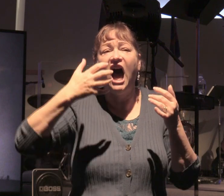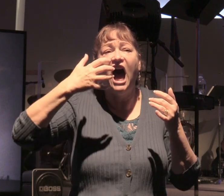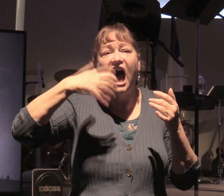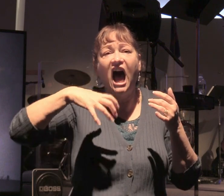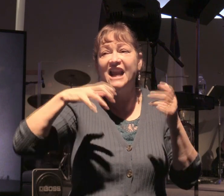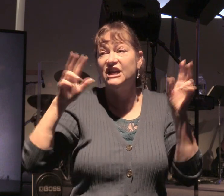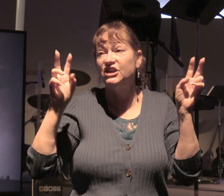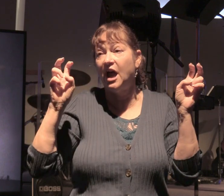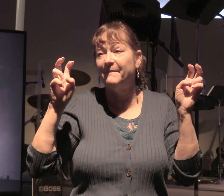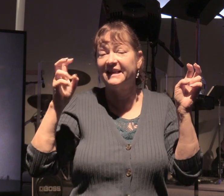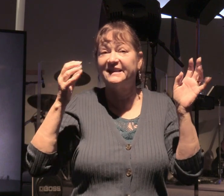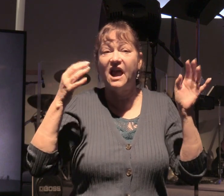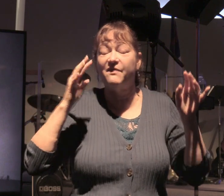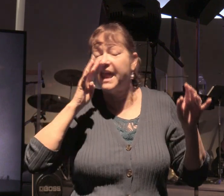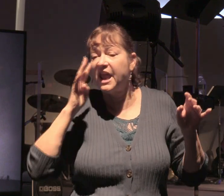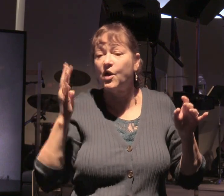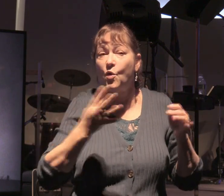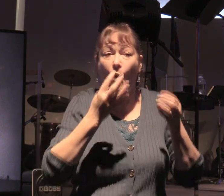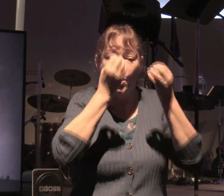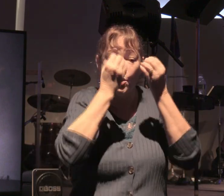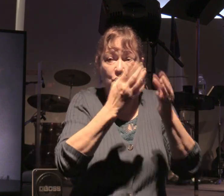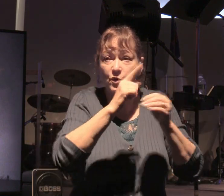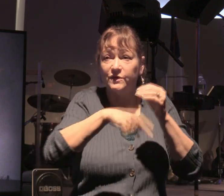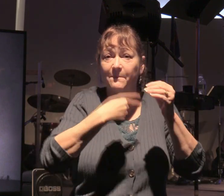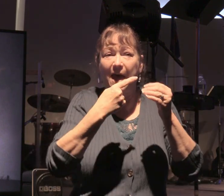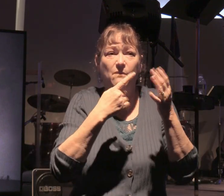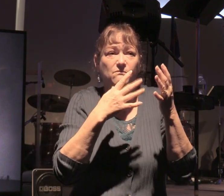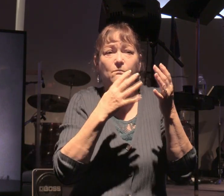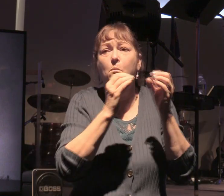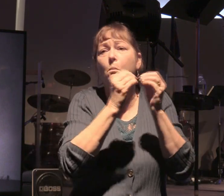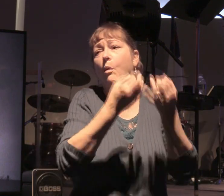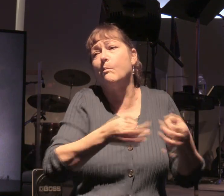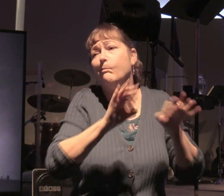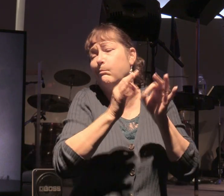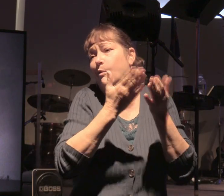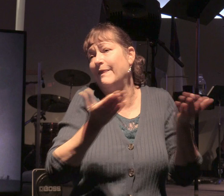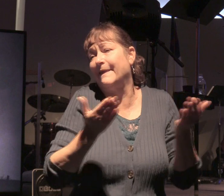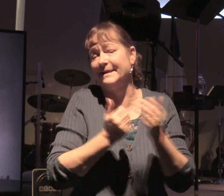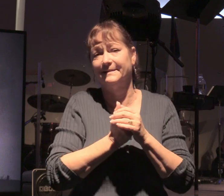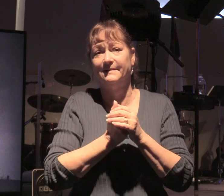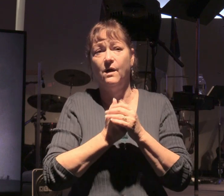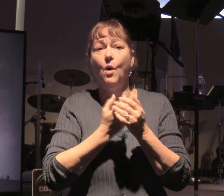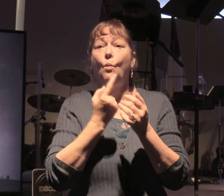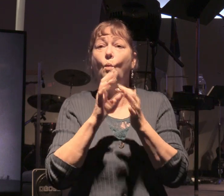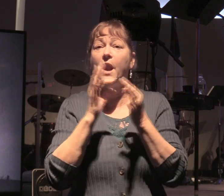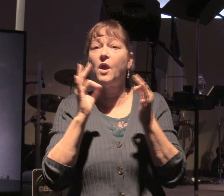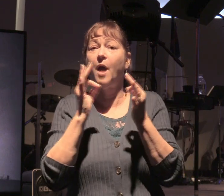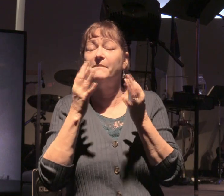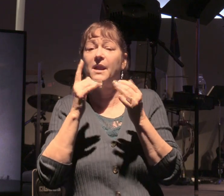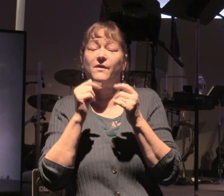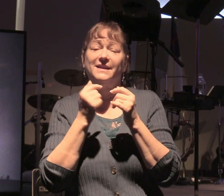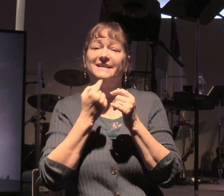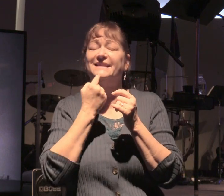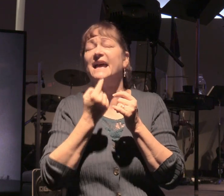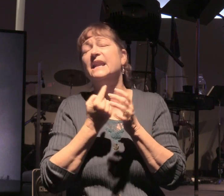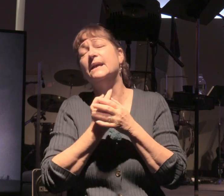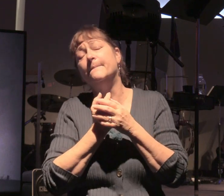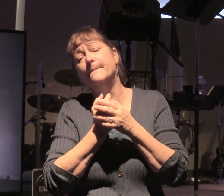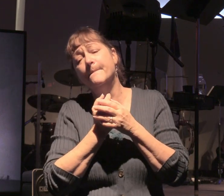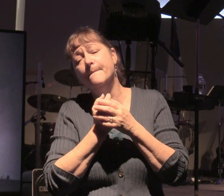and ignore news of more substance. One commentary on the subject